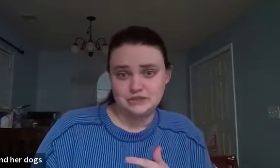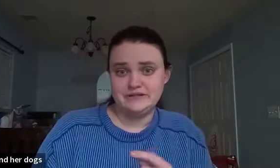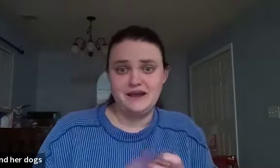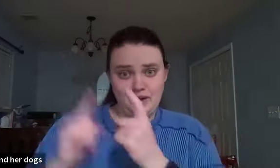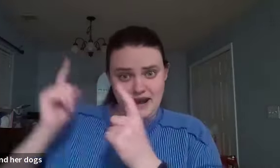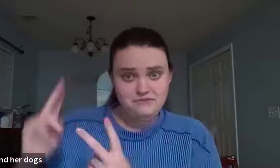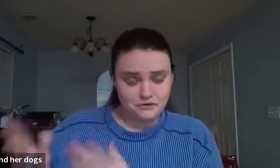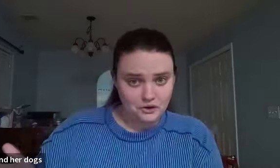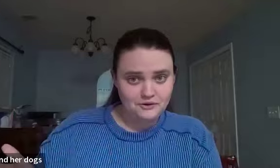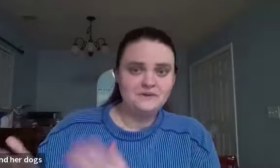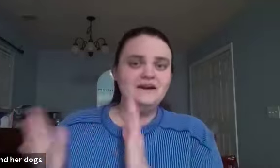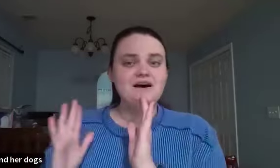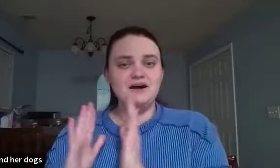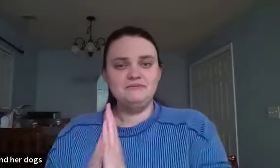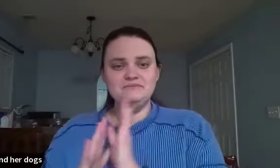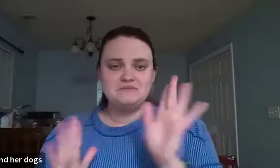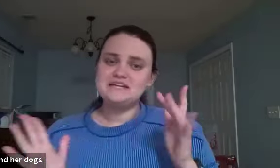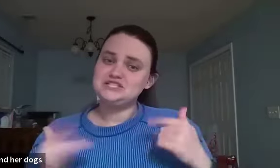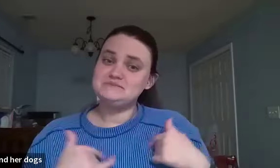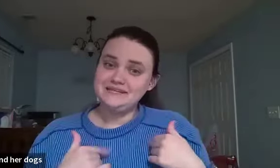sister but not one half of her. But that's just me.